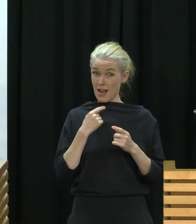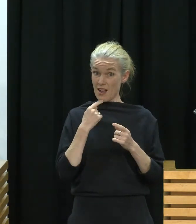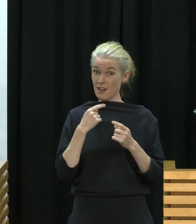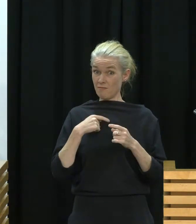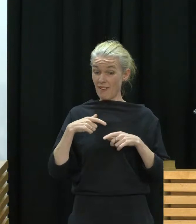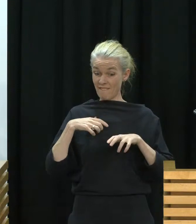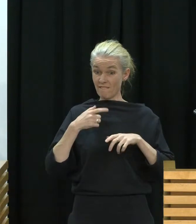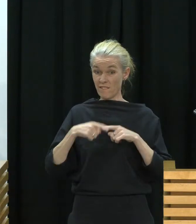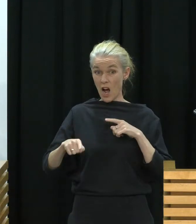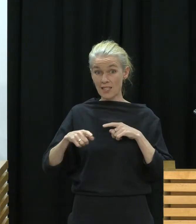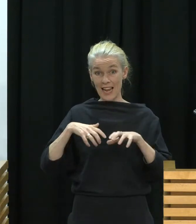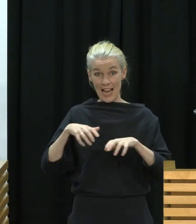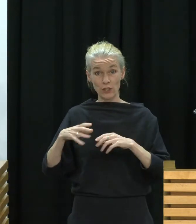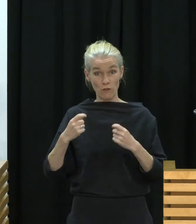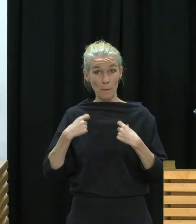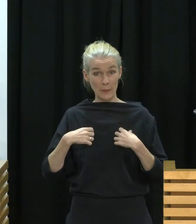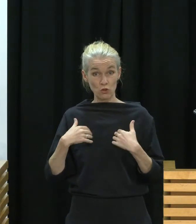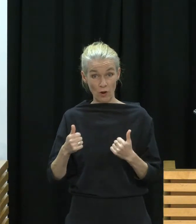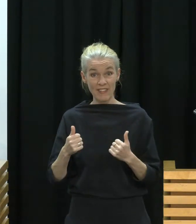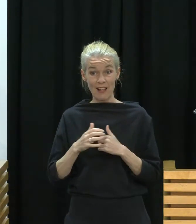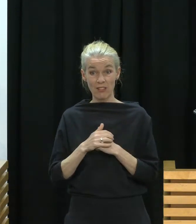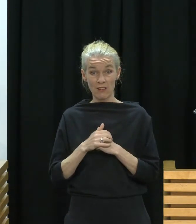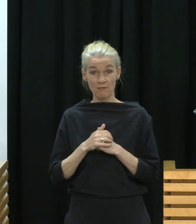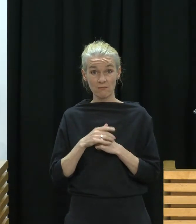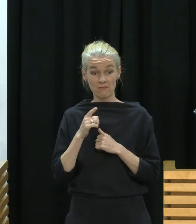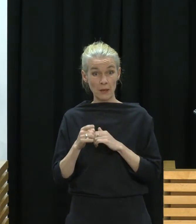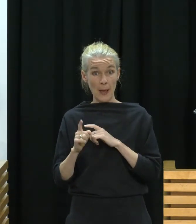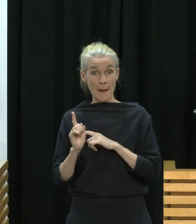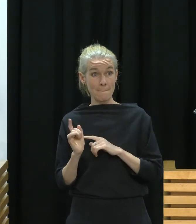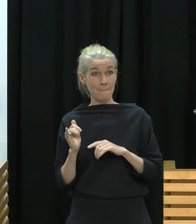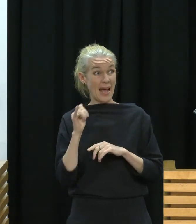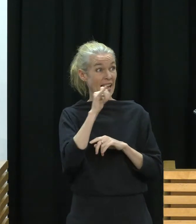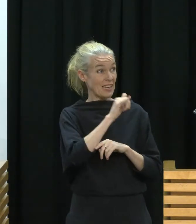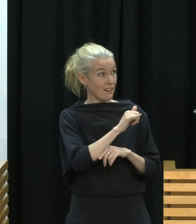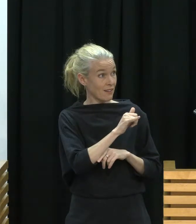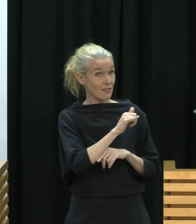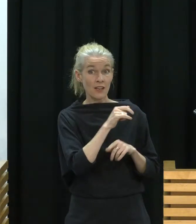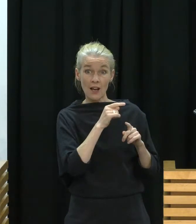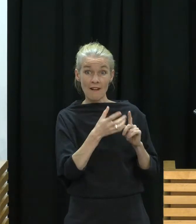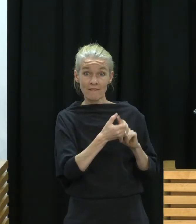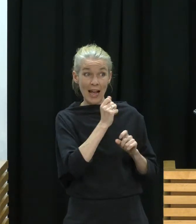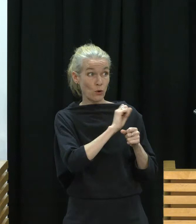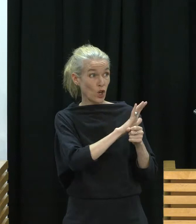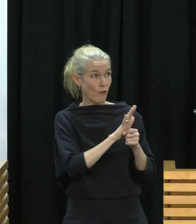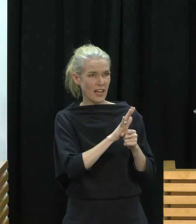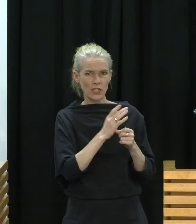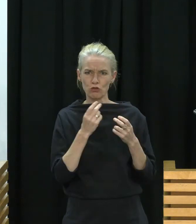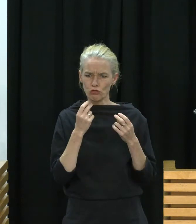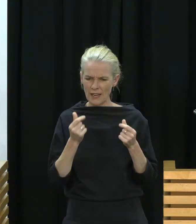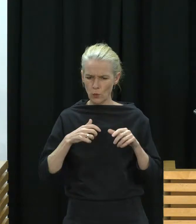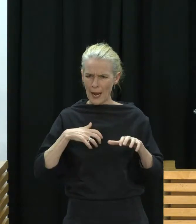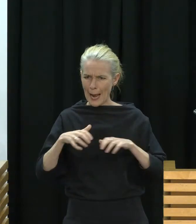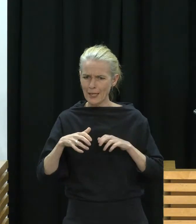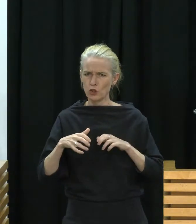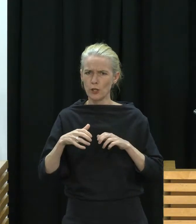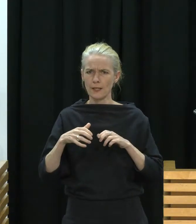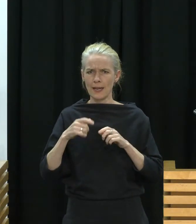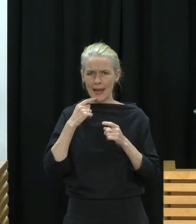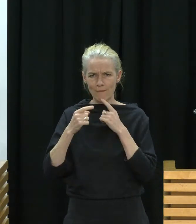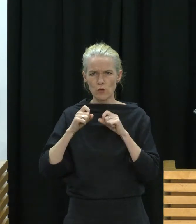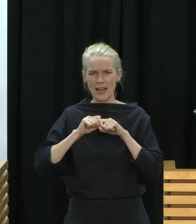We have had some informal feedback that as there was unusually bad weather in Wellington on Saturday night, that some of those hospitality establishments had